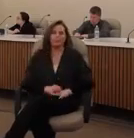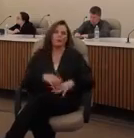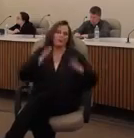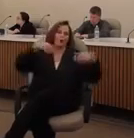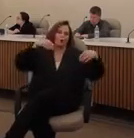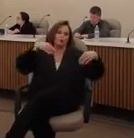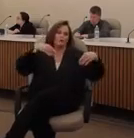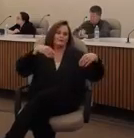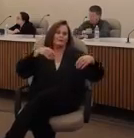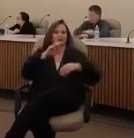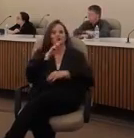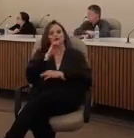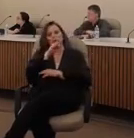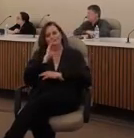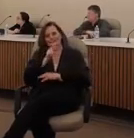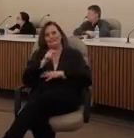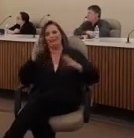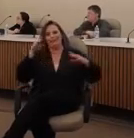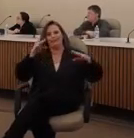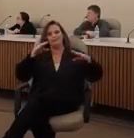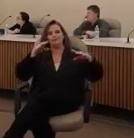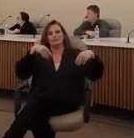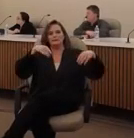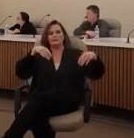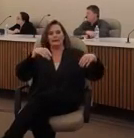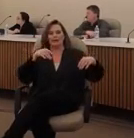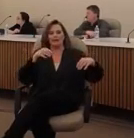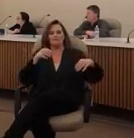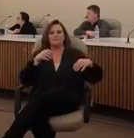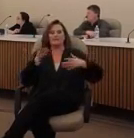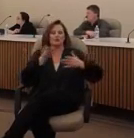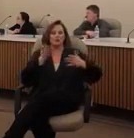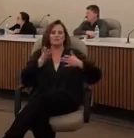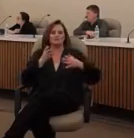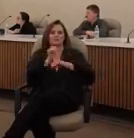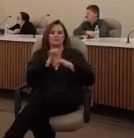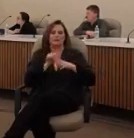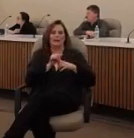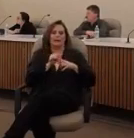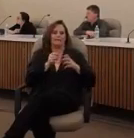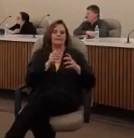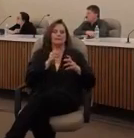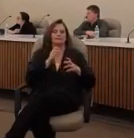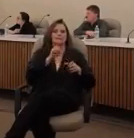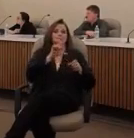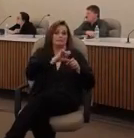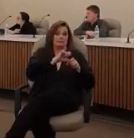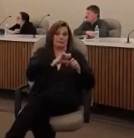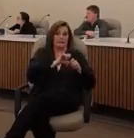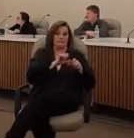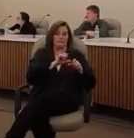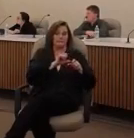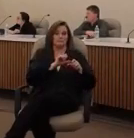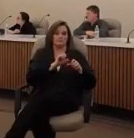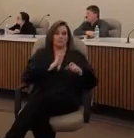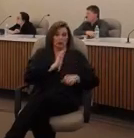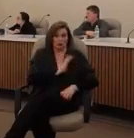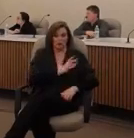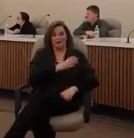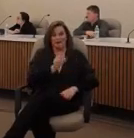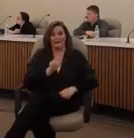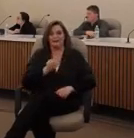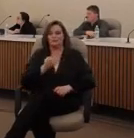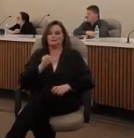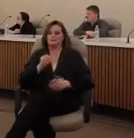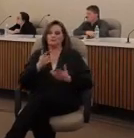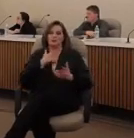really serves the same customer as the gas customer. And I think you know this from all the traffic data. You have your own town engineer who's reviewed many